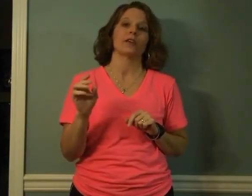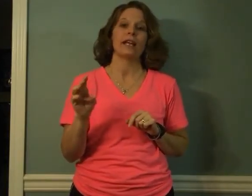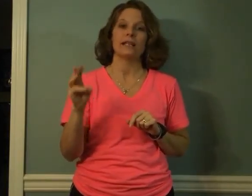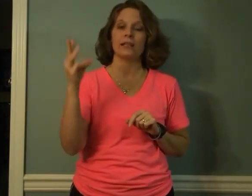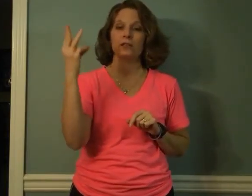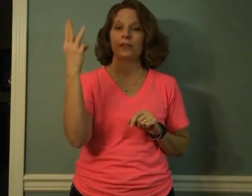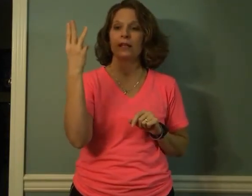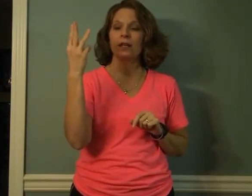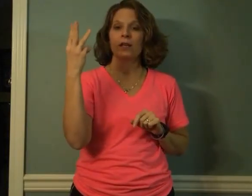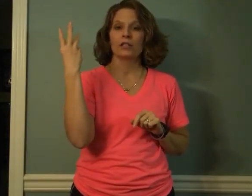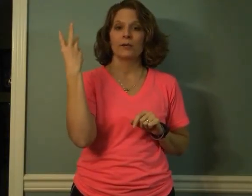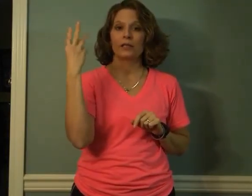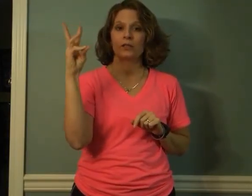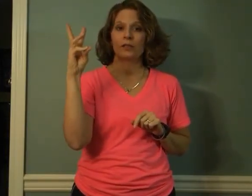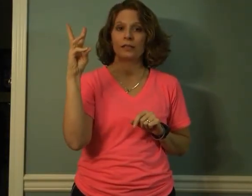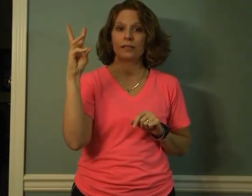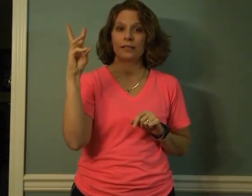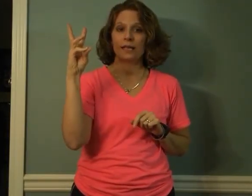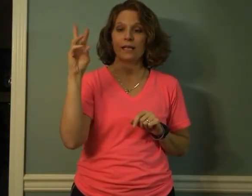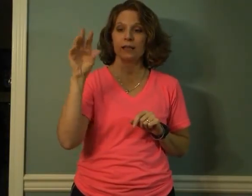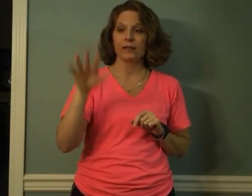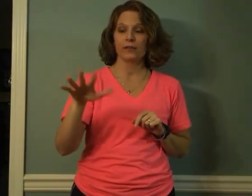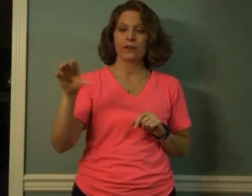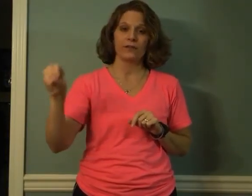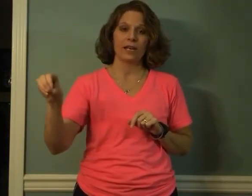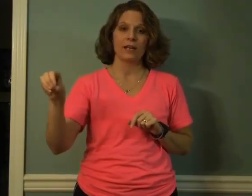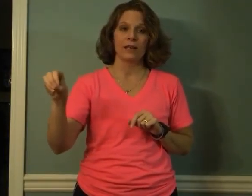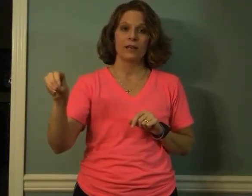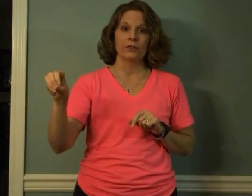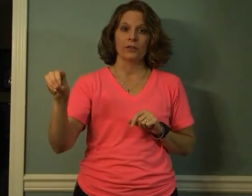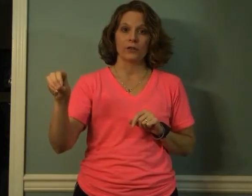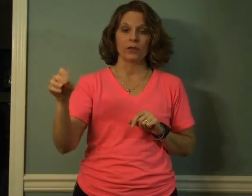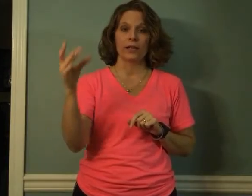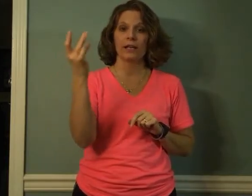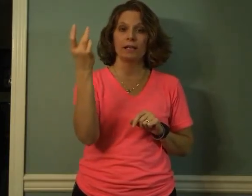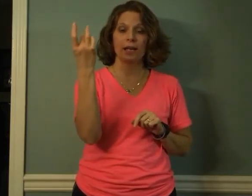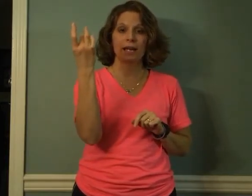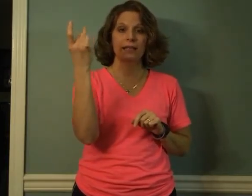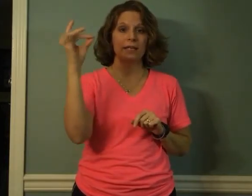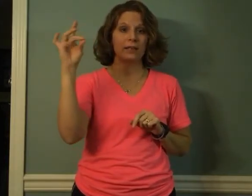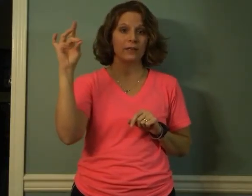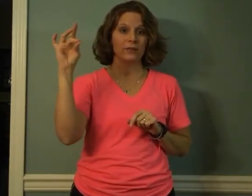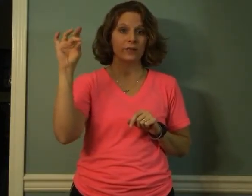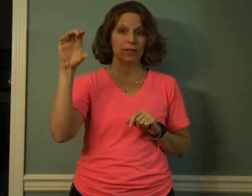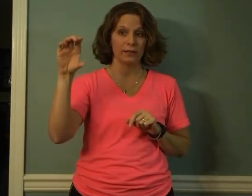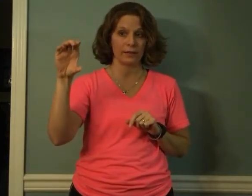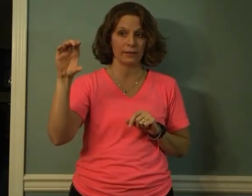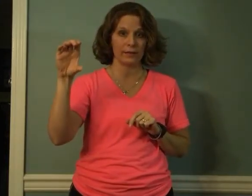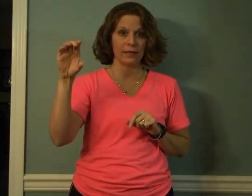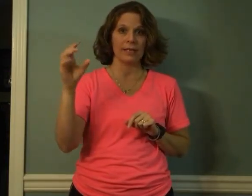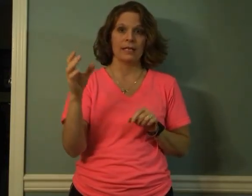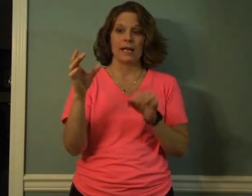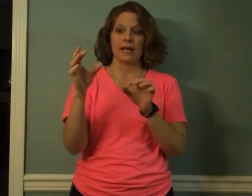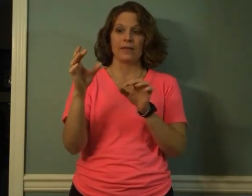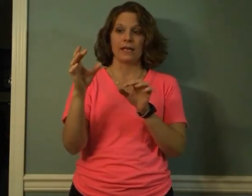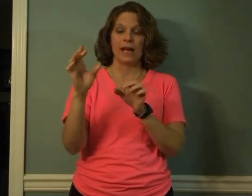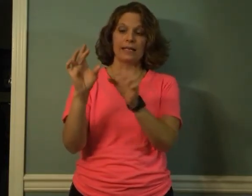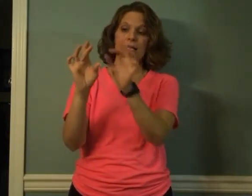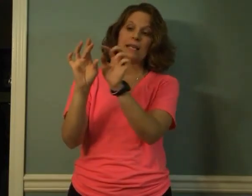1800. So it's circa 1650 to circa 1800. And the 18